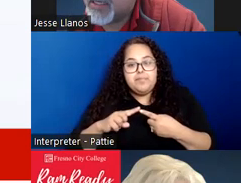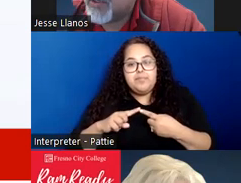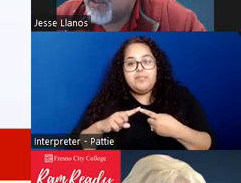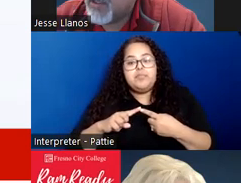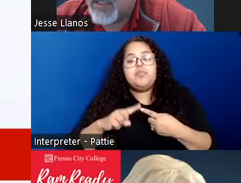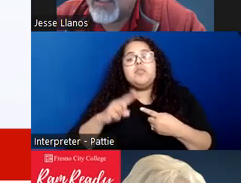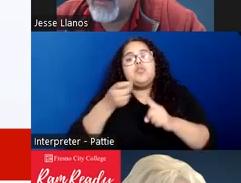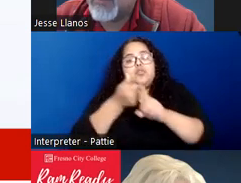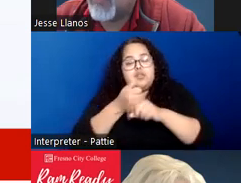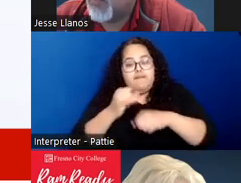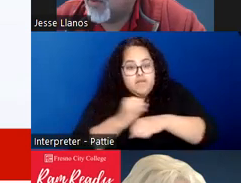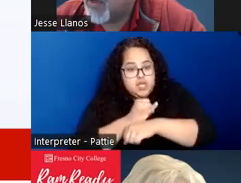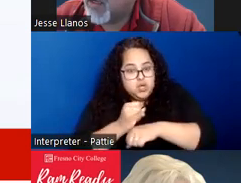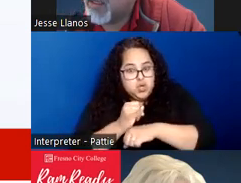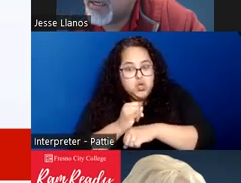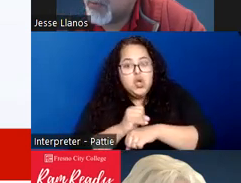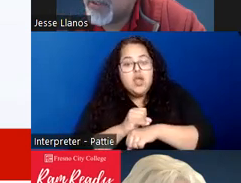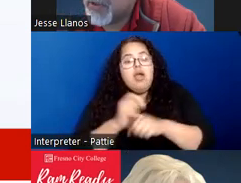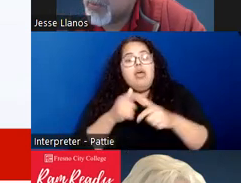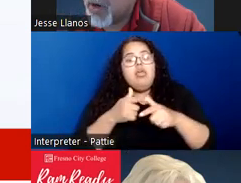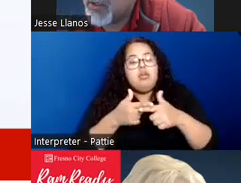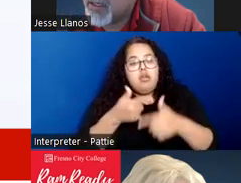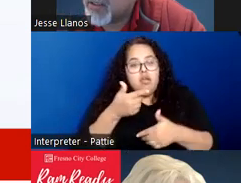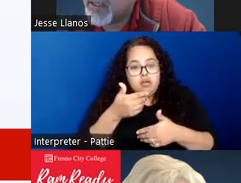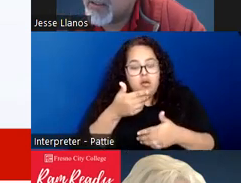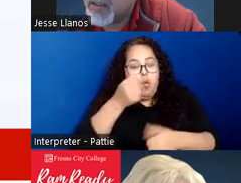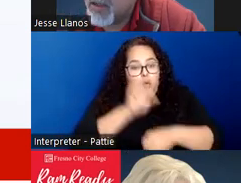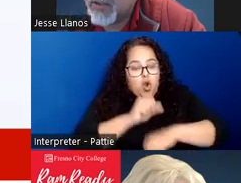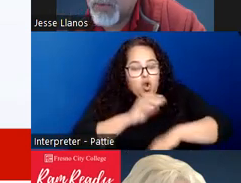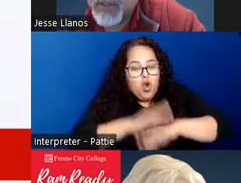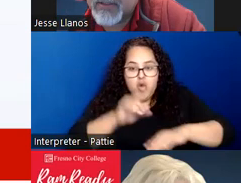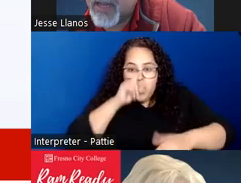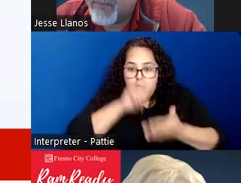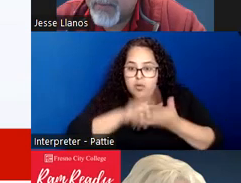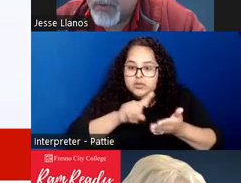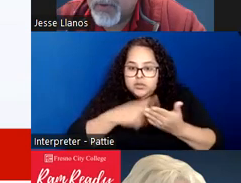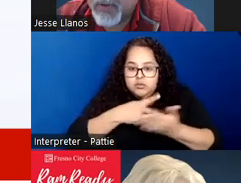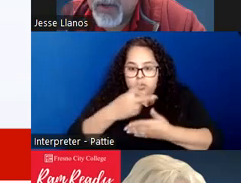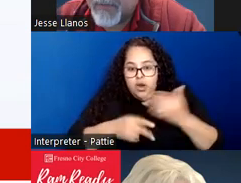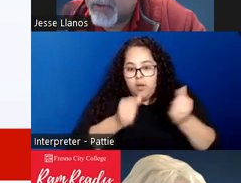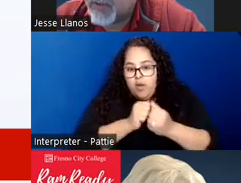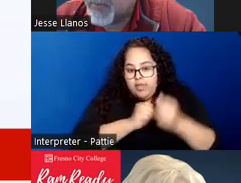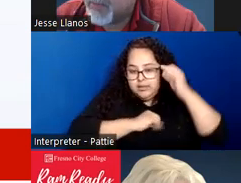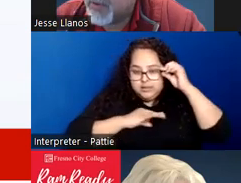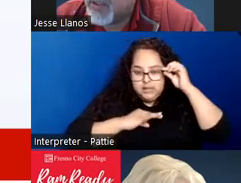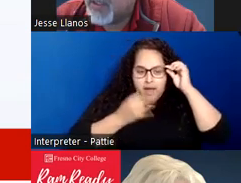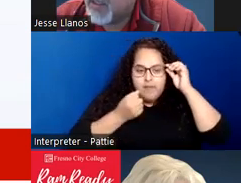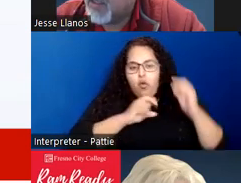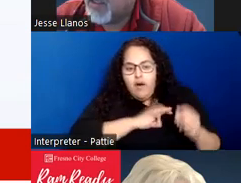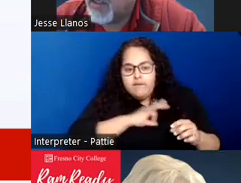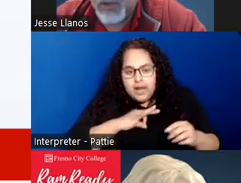you can intern and work on a research project at City College with a staff member or a faculty